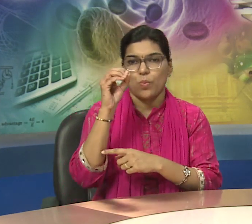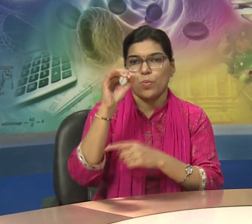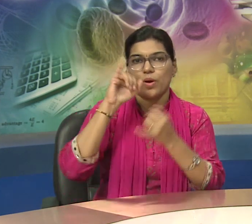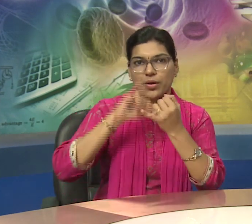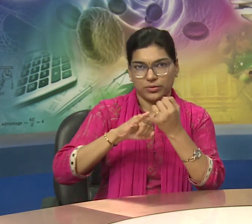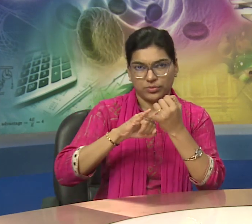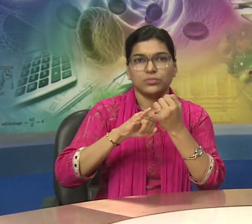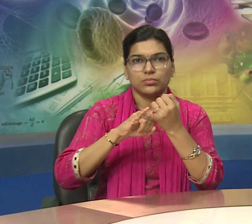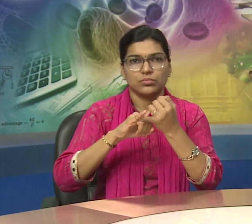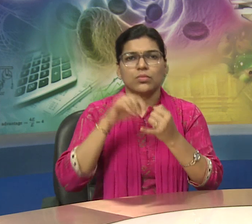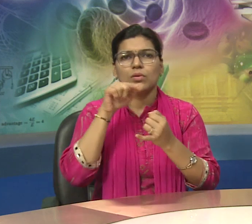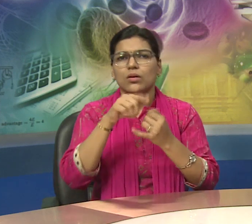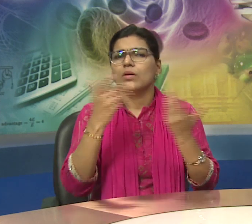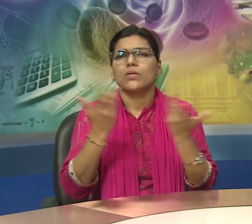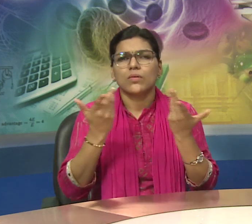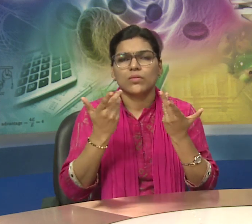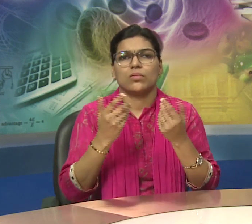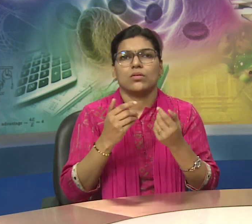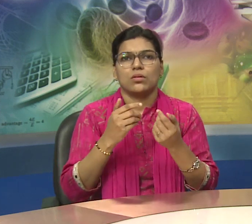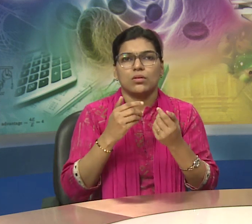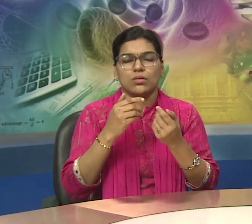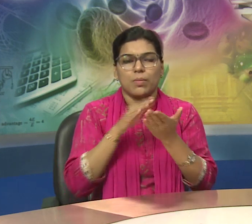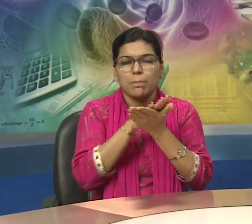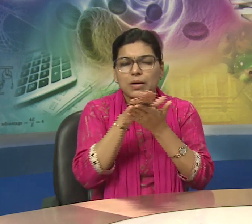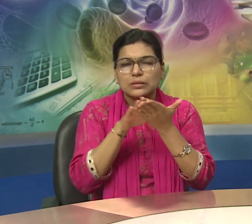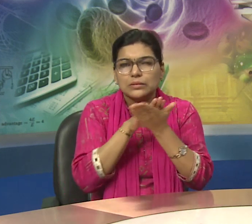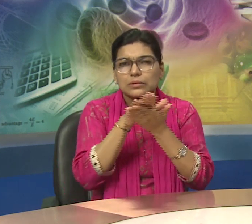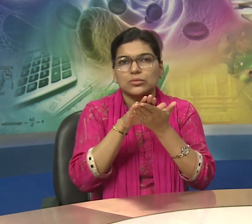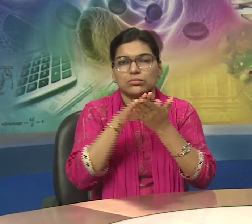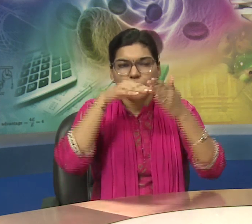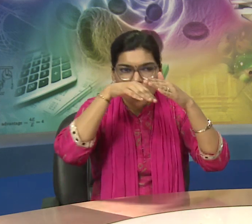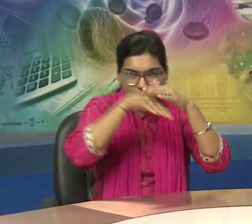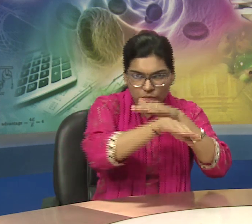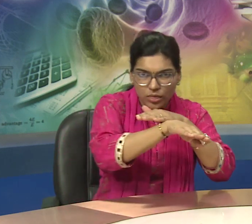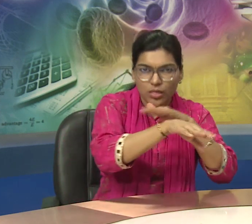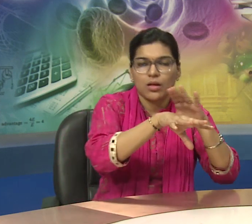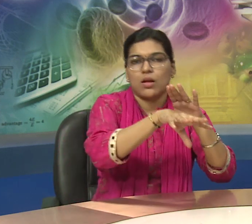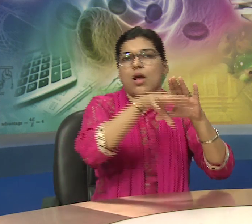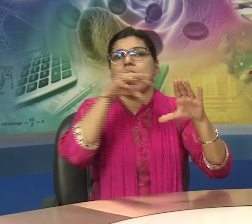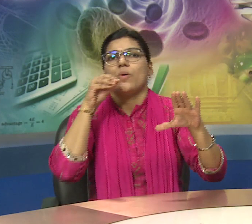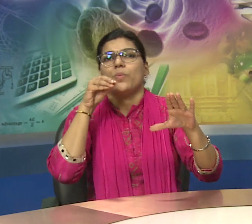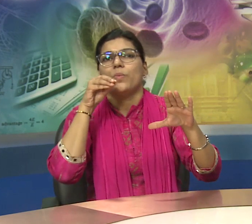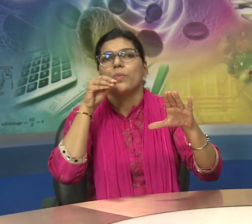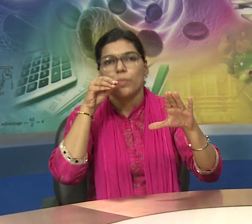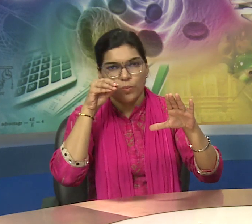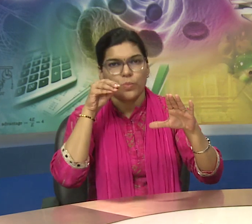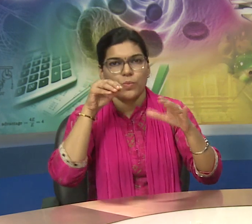Now, you can see the image, it explains a word as